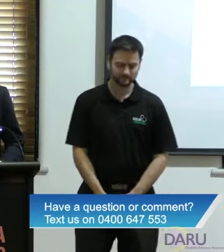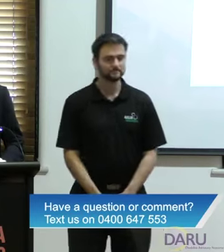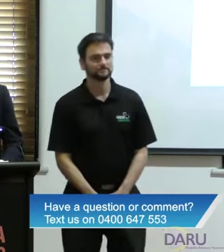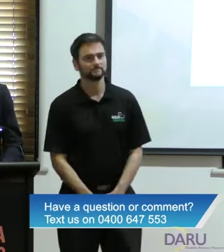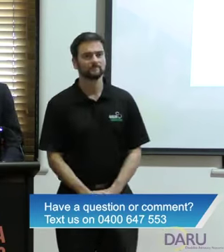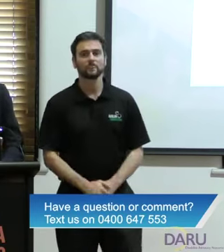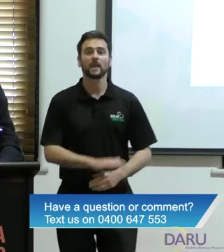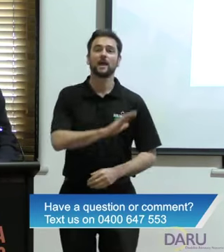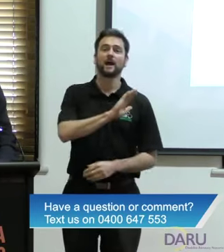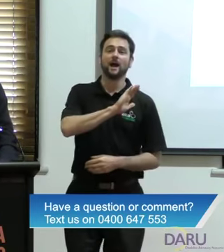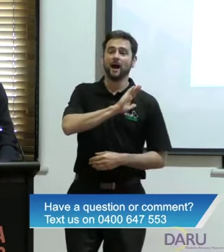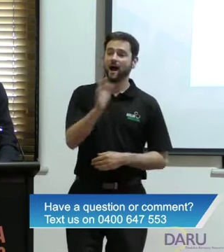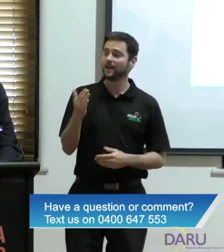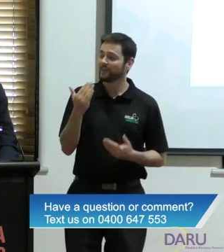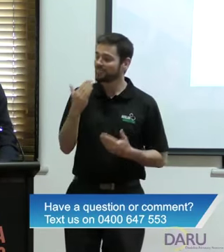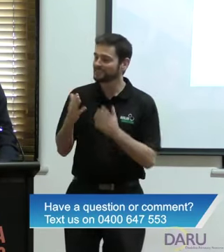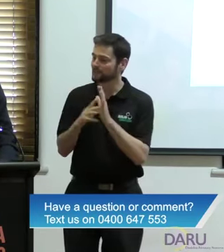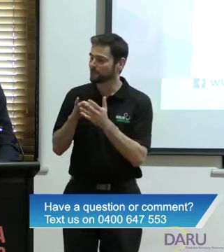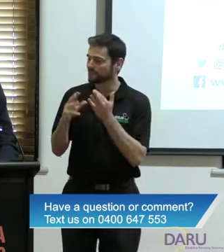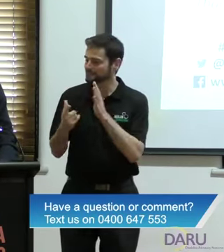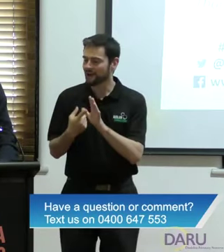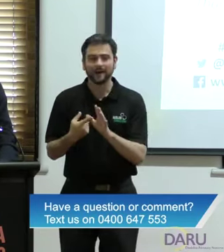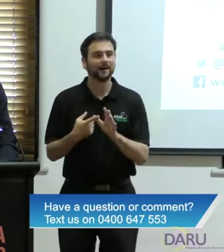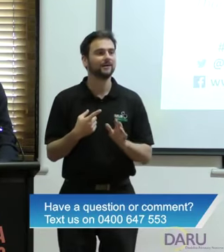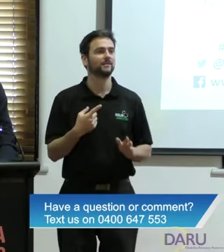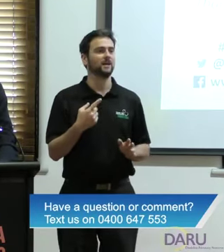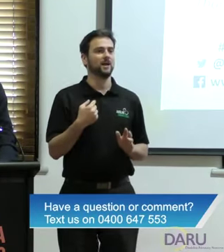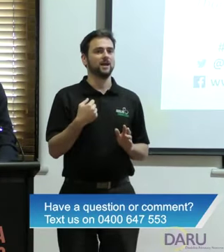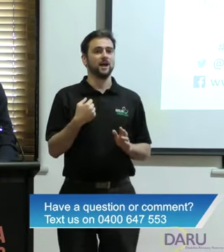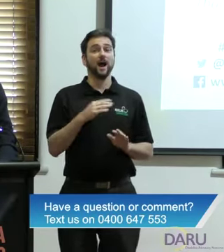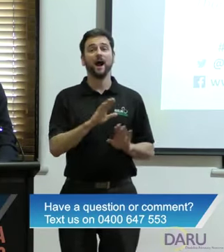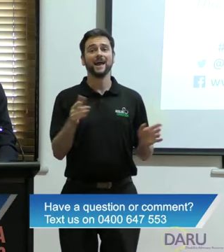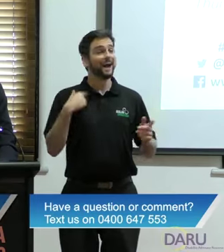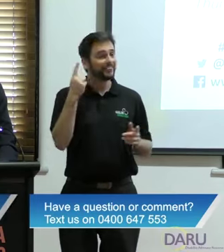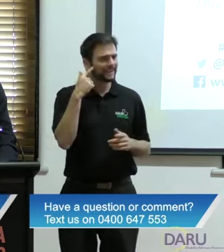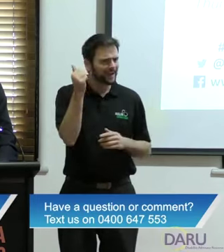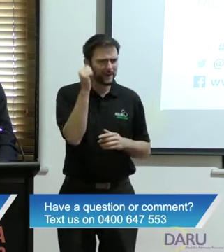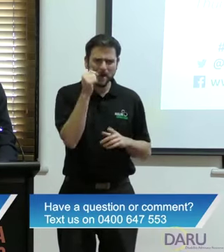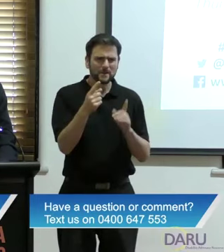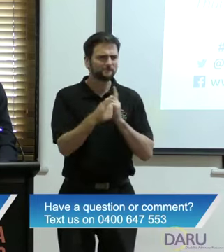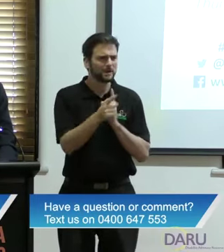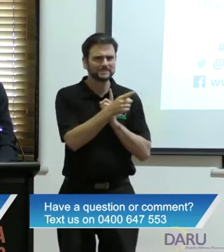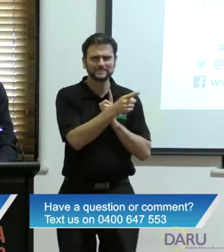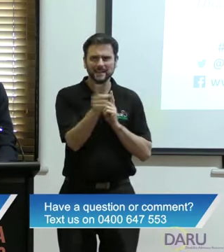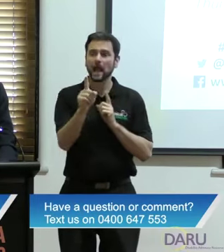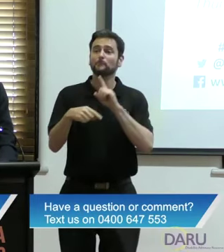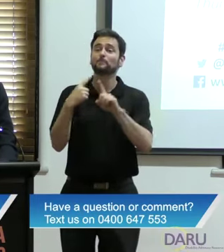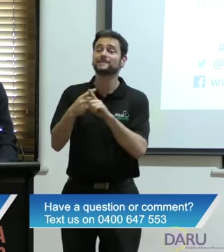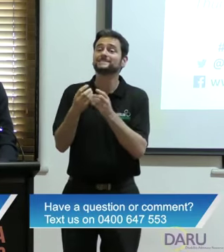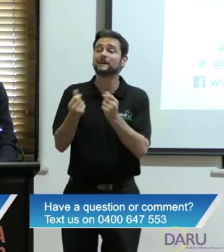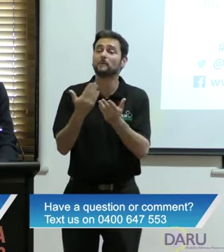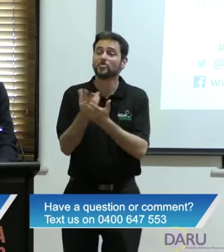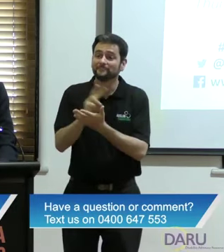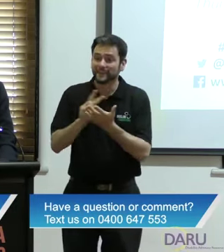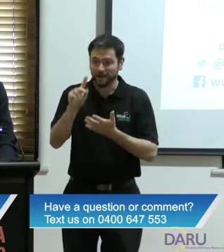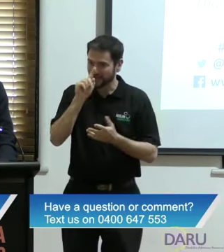Thanks, Melissa. Hi, everybody. I think I know most people in the room and perhaps over the video. I can't see who's there, but